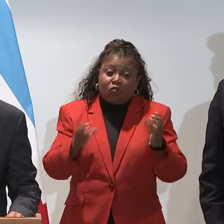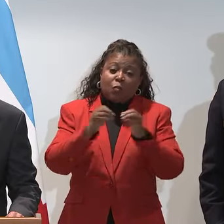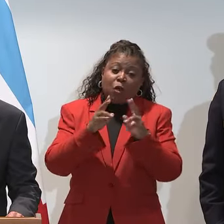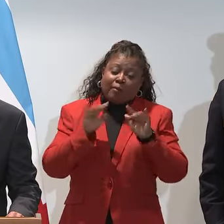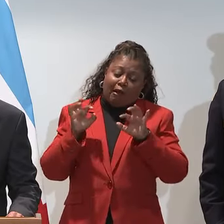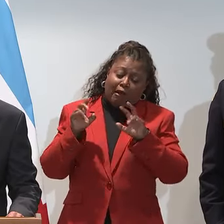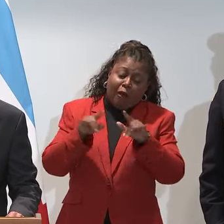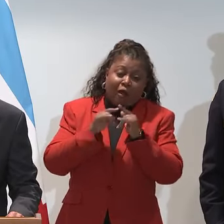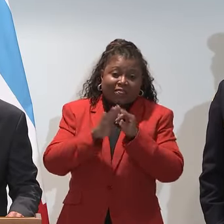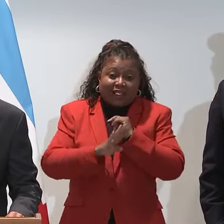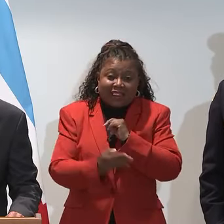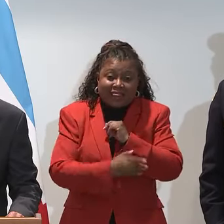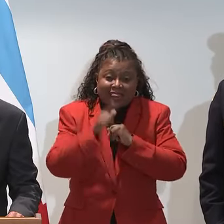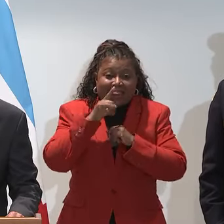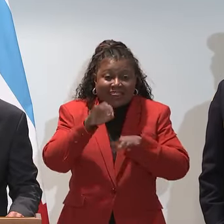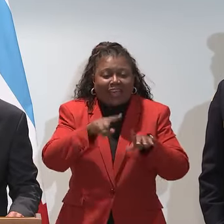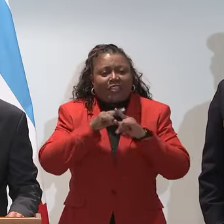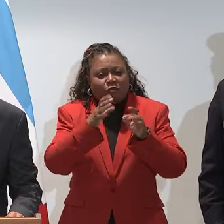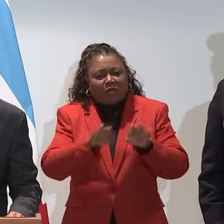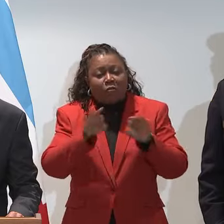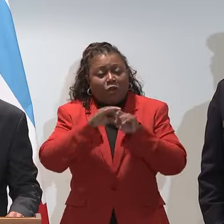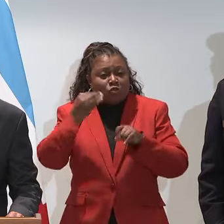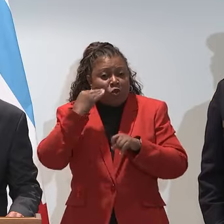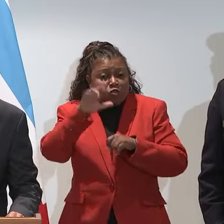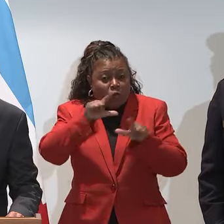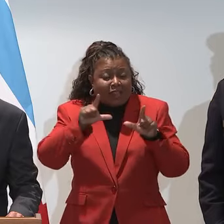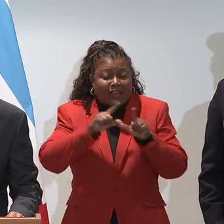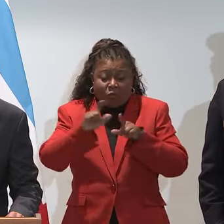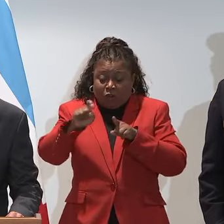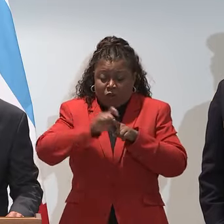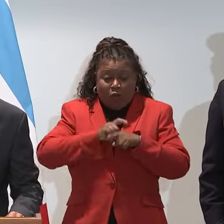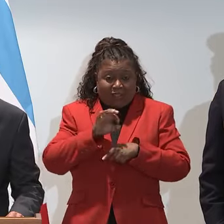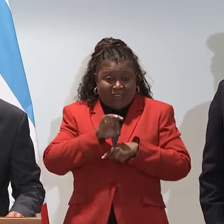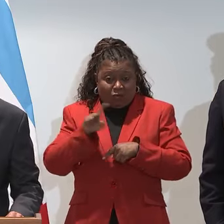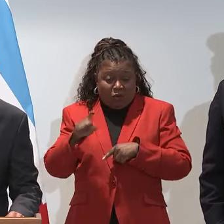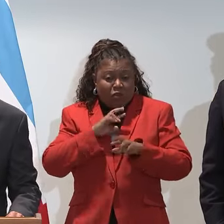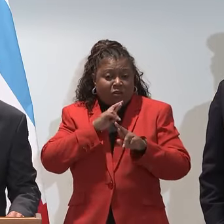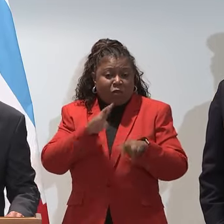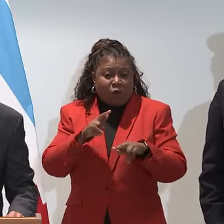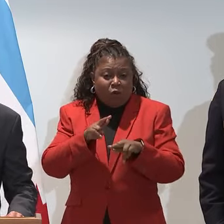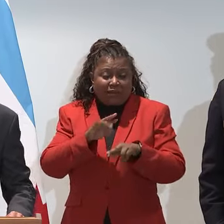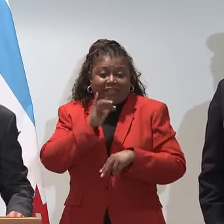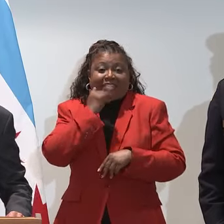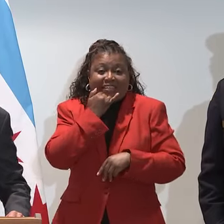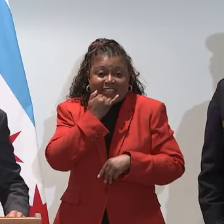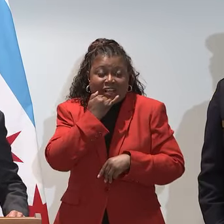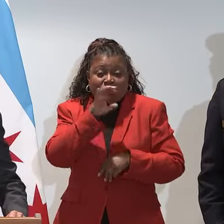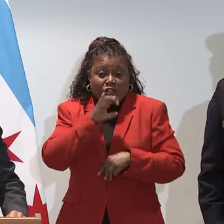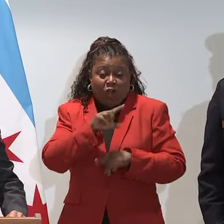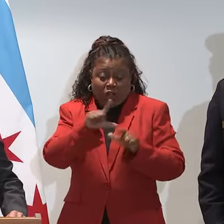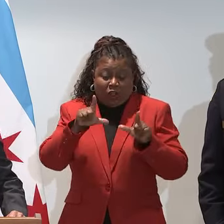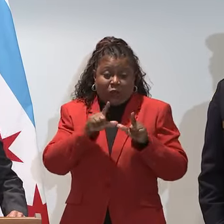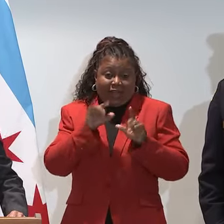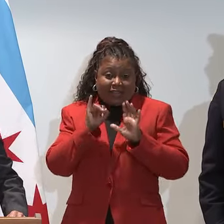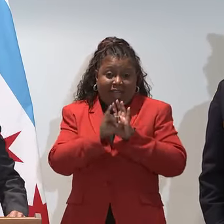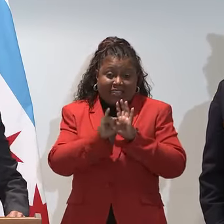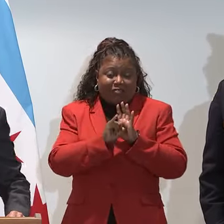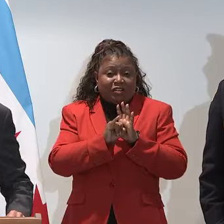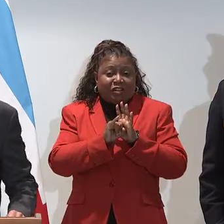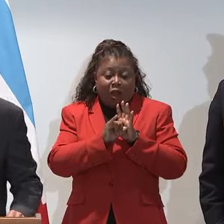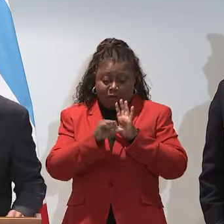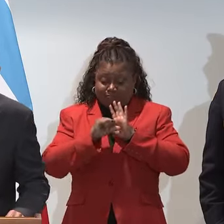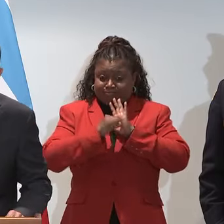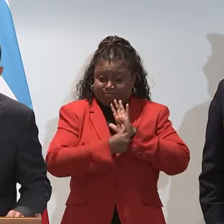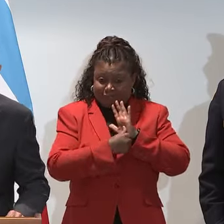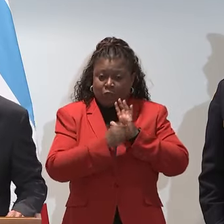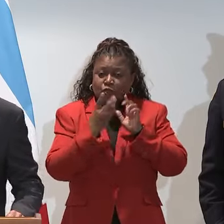people gather on the lakefront, it's important to know your location when calling 911 to report an incident. Chicago location identifiers or pole